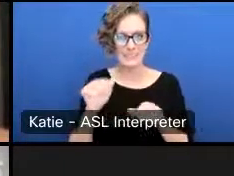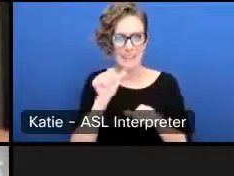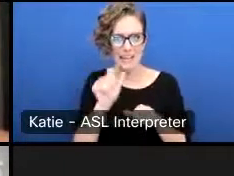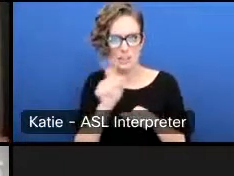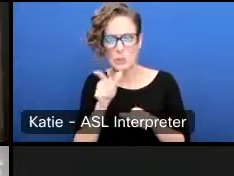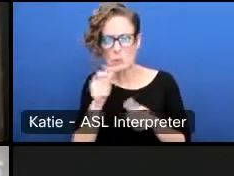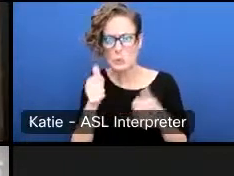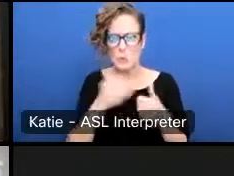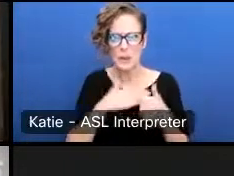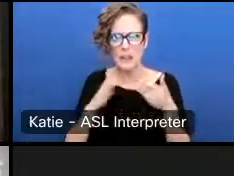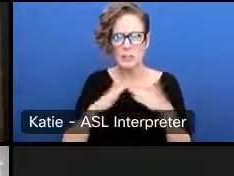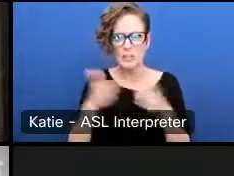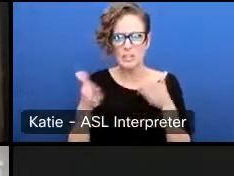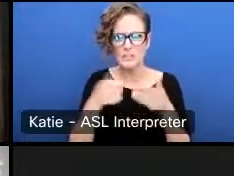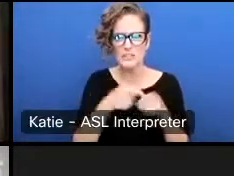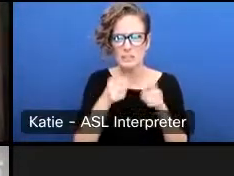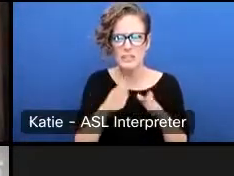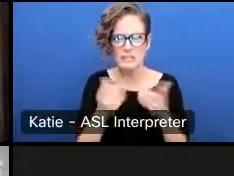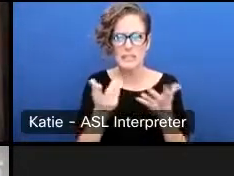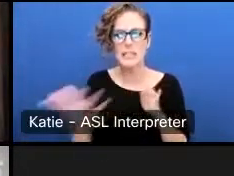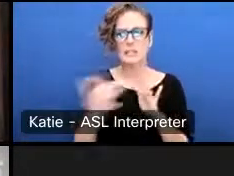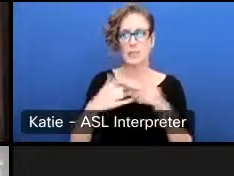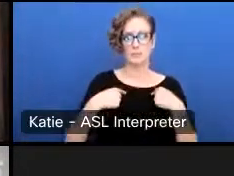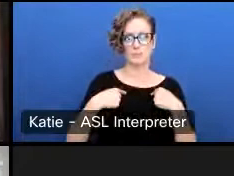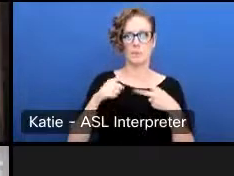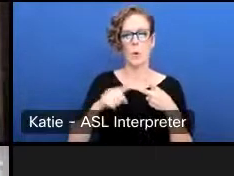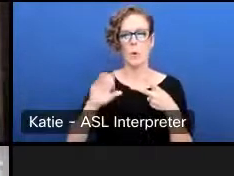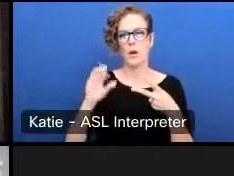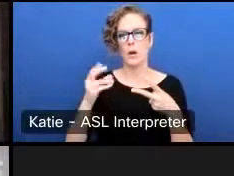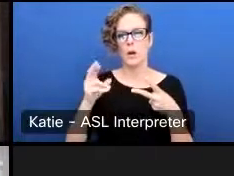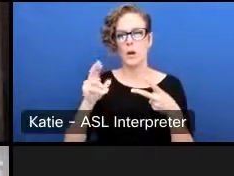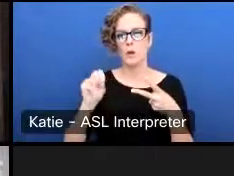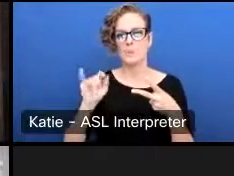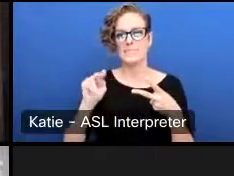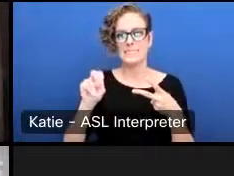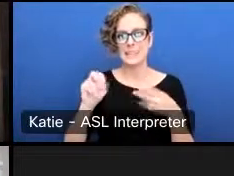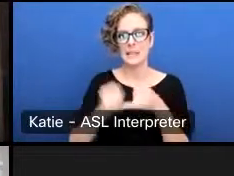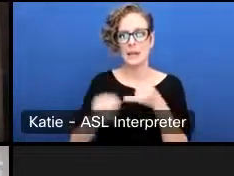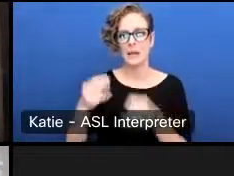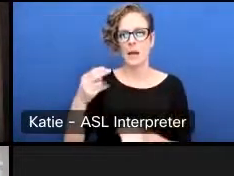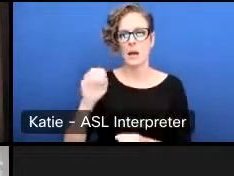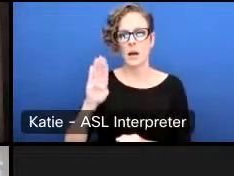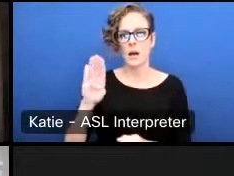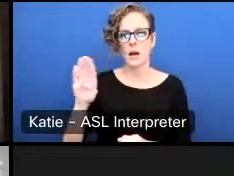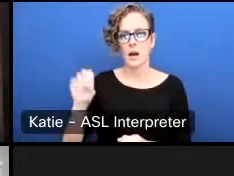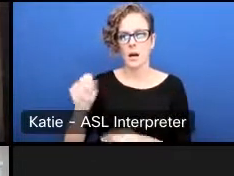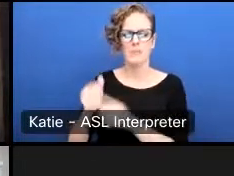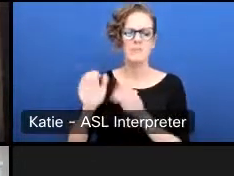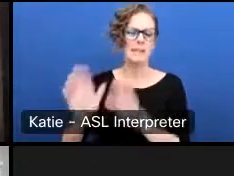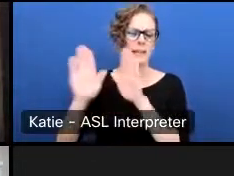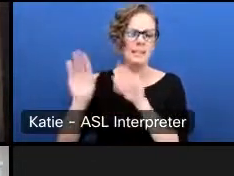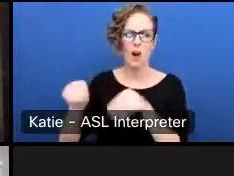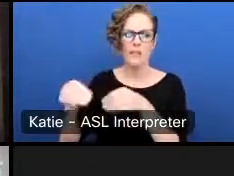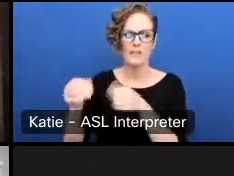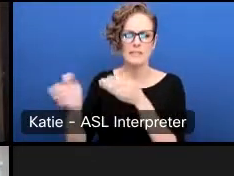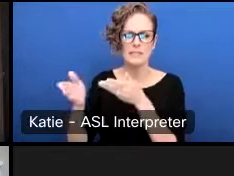services specialist is, you can always reach out to myself, or Christine Hobbs is our fantastic office assistant in community services, and she can also